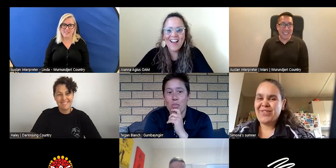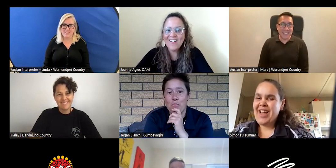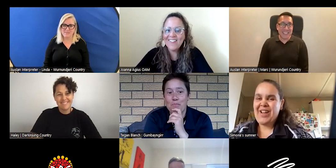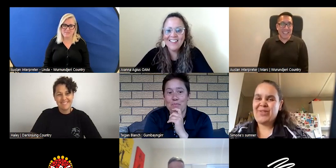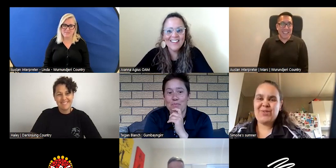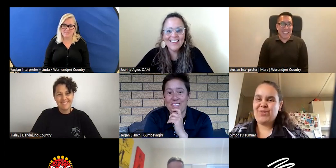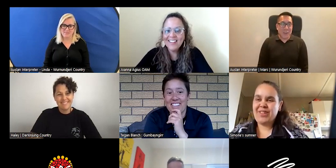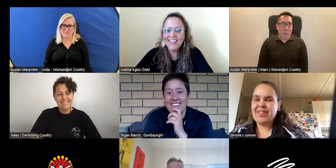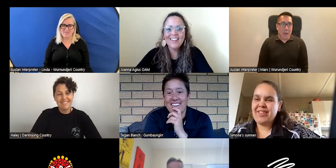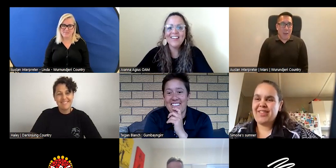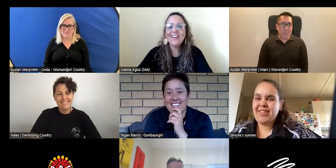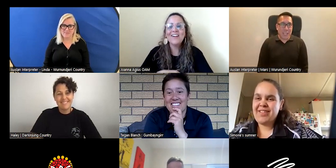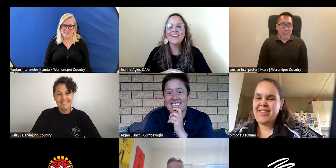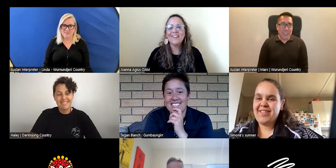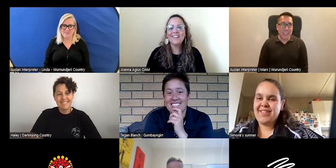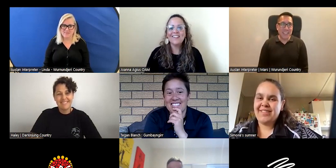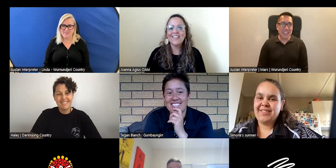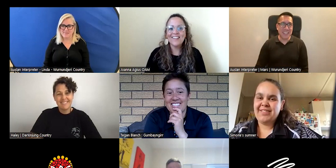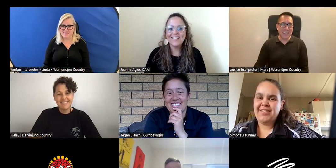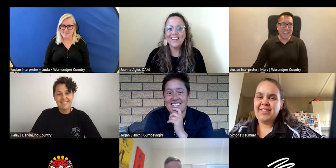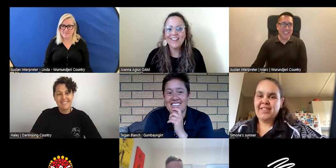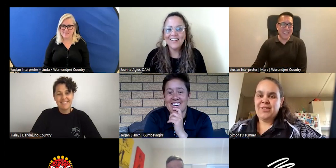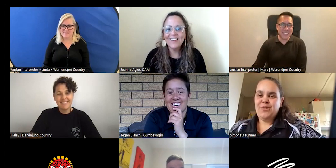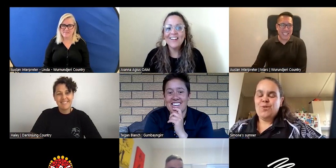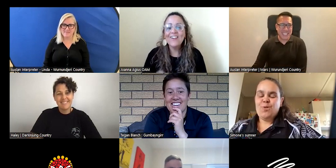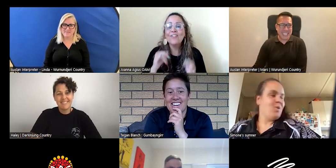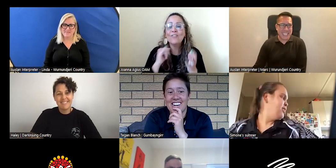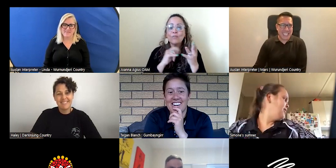Wow. Wow, Dale.